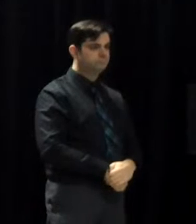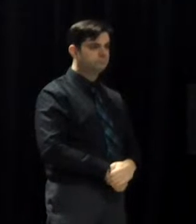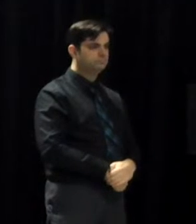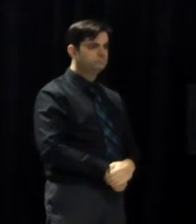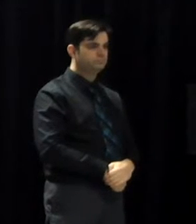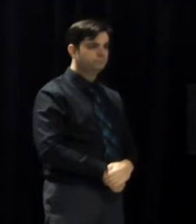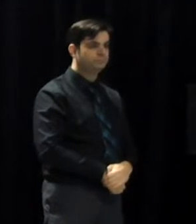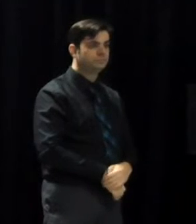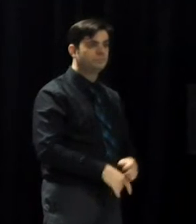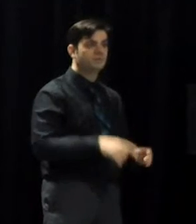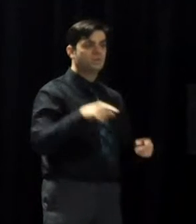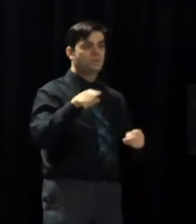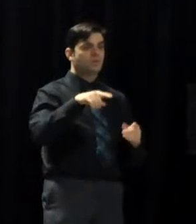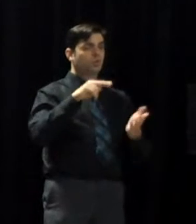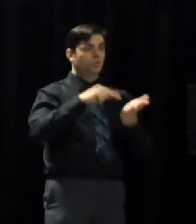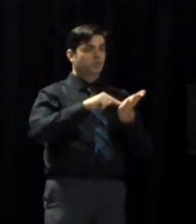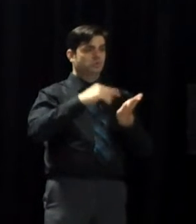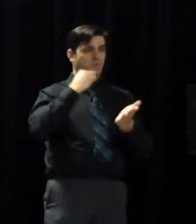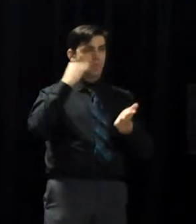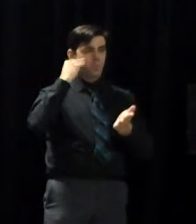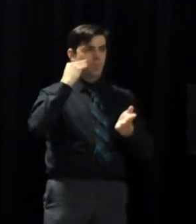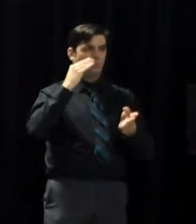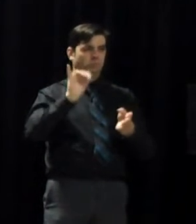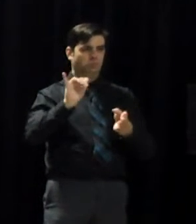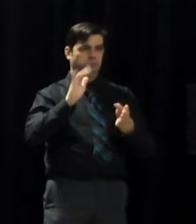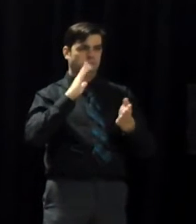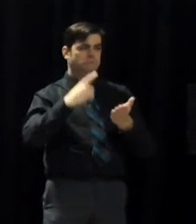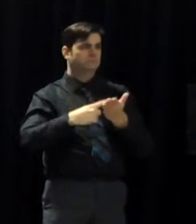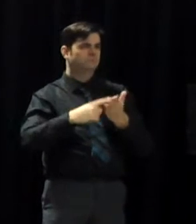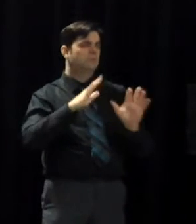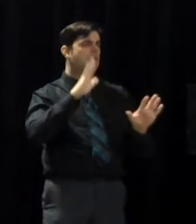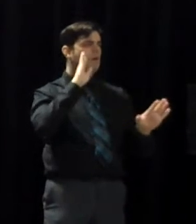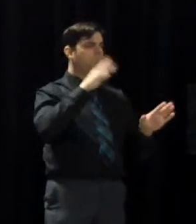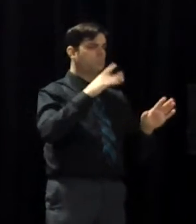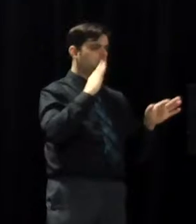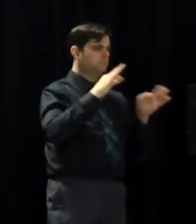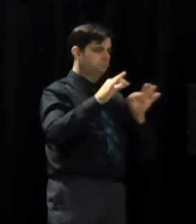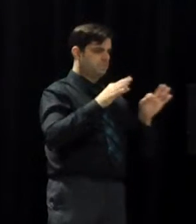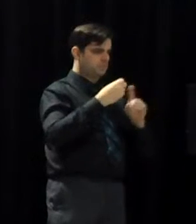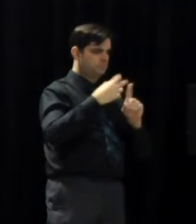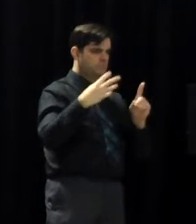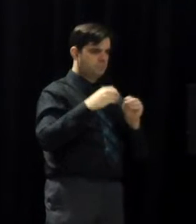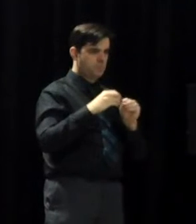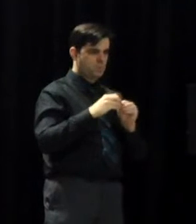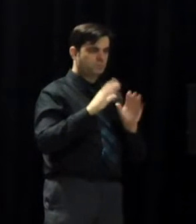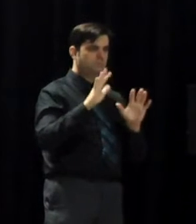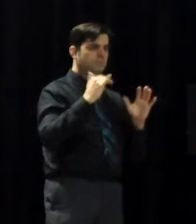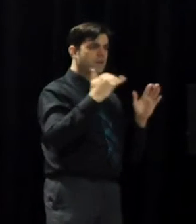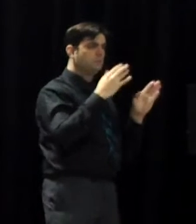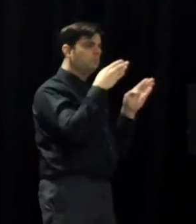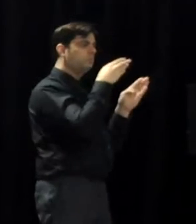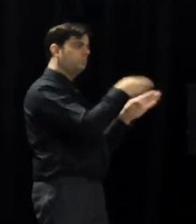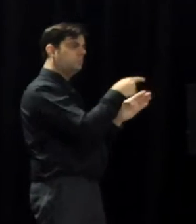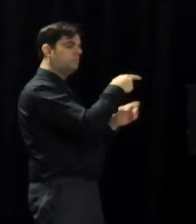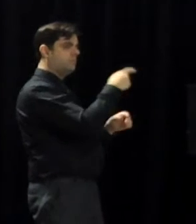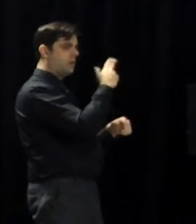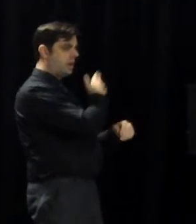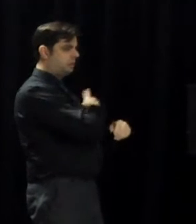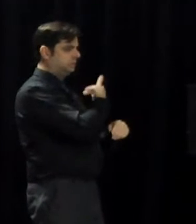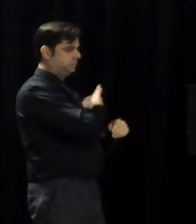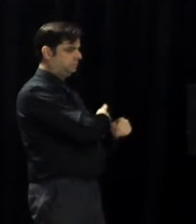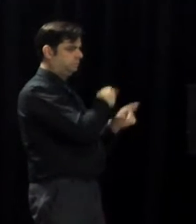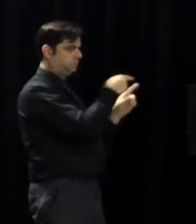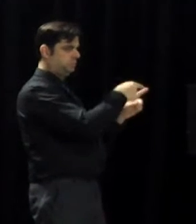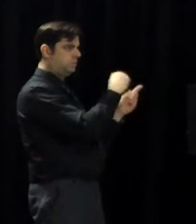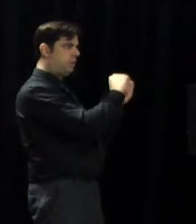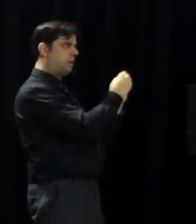we focus more on hospitalizations in this process. There's an executive order that says if you're COVID positive, you go